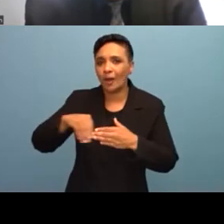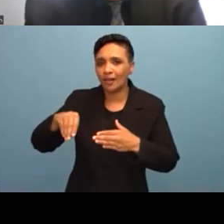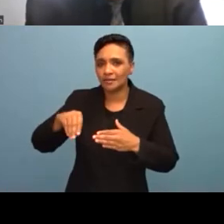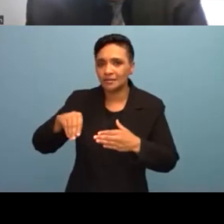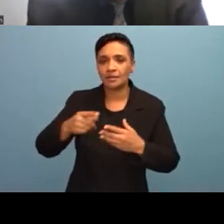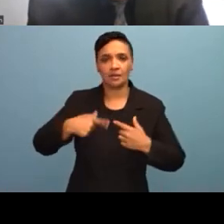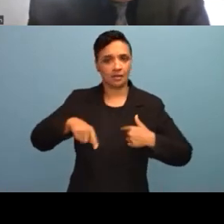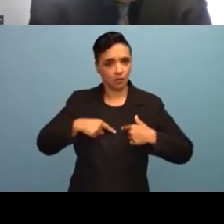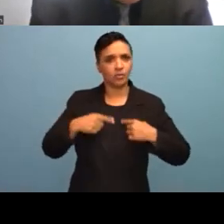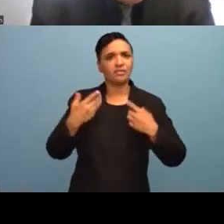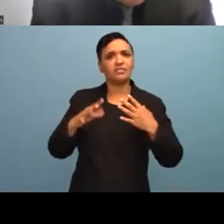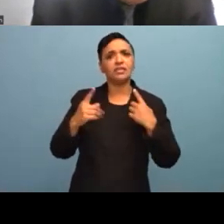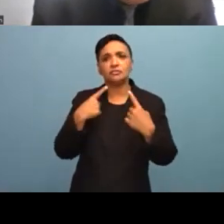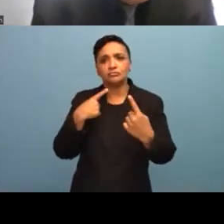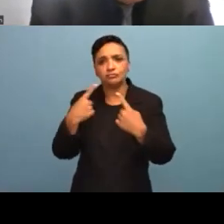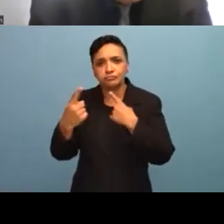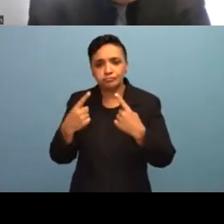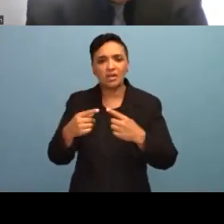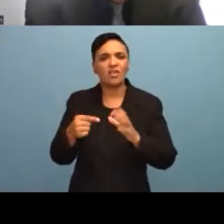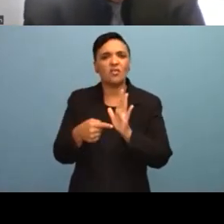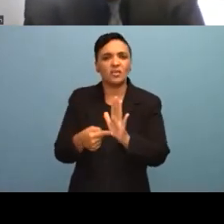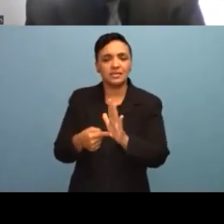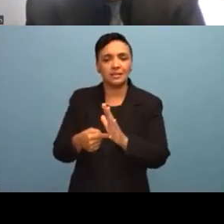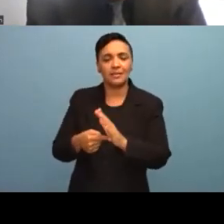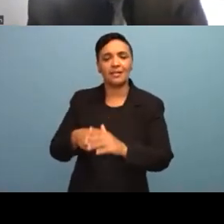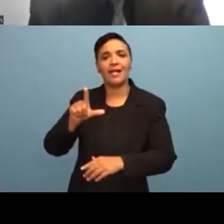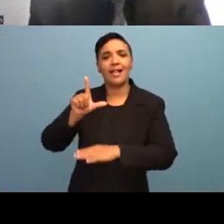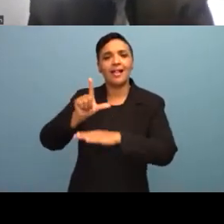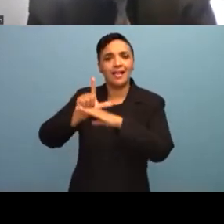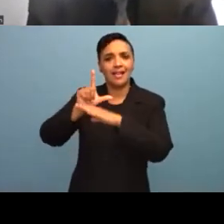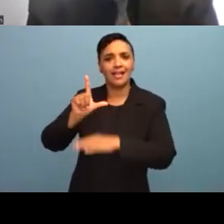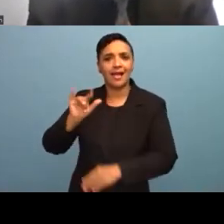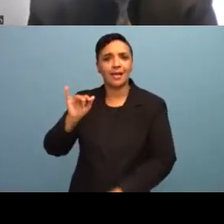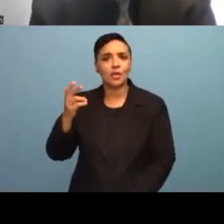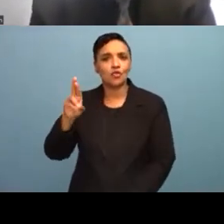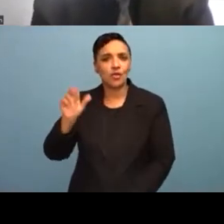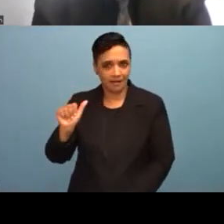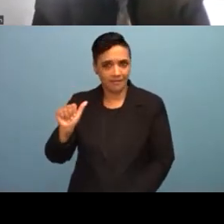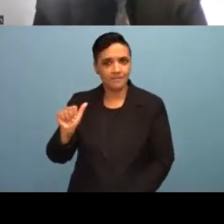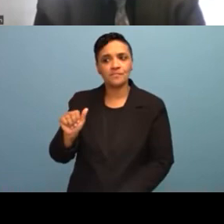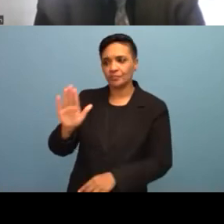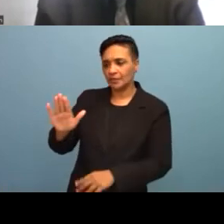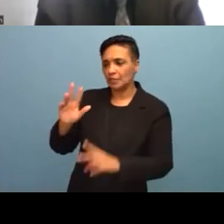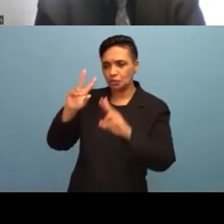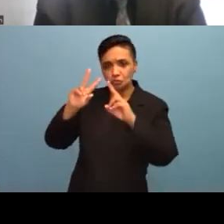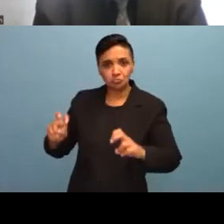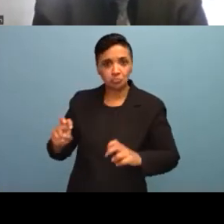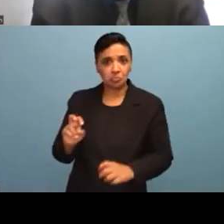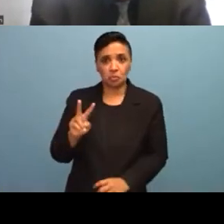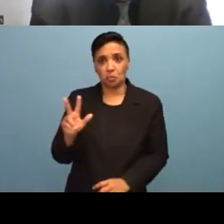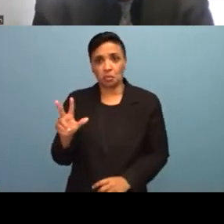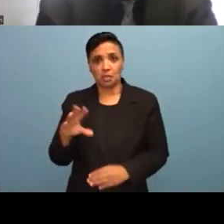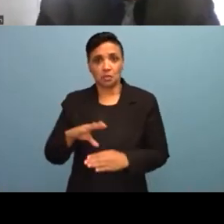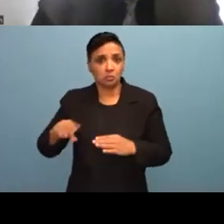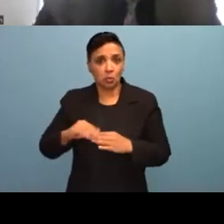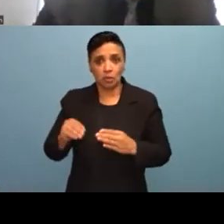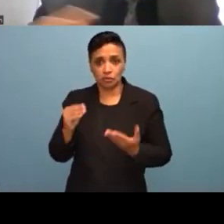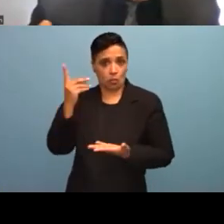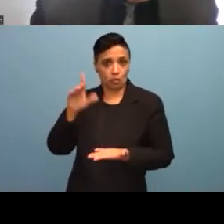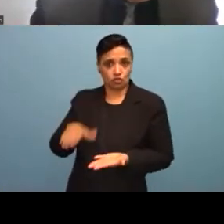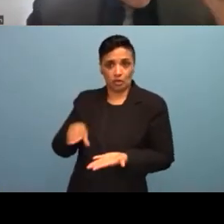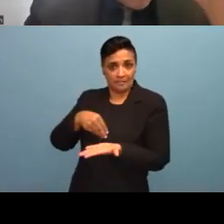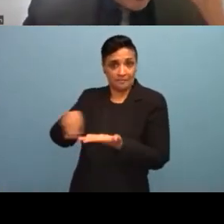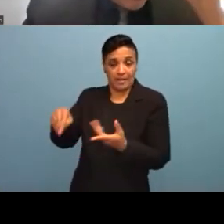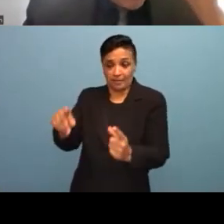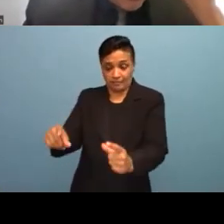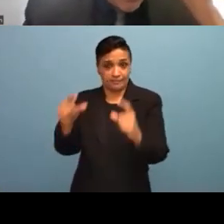example, on Liberia, and the cost was even lower, just $2 or $3 per child for